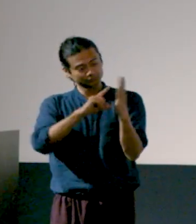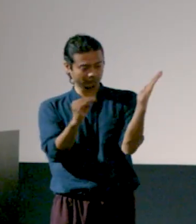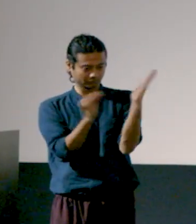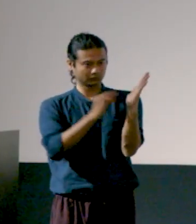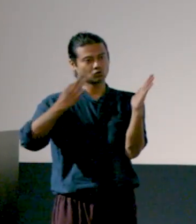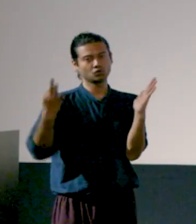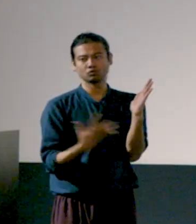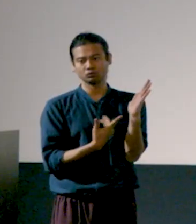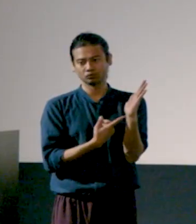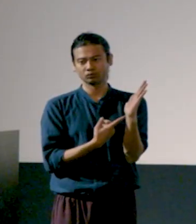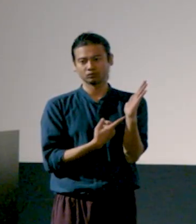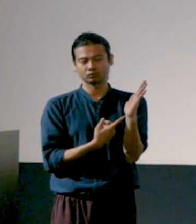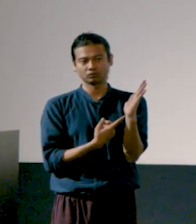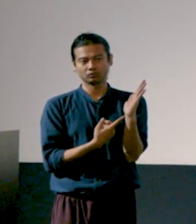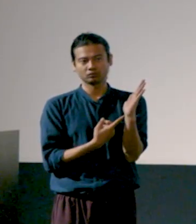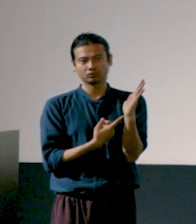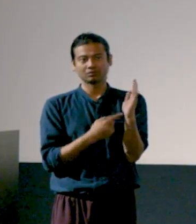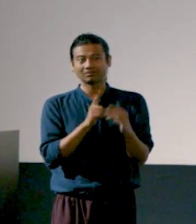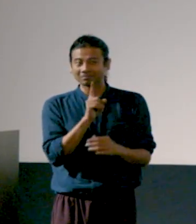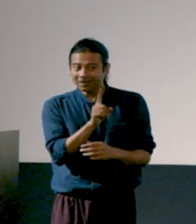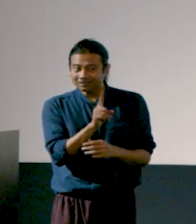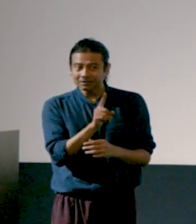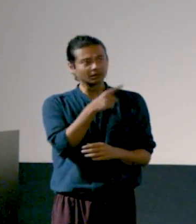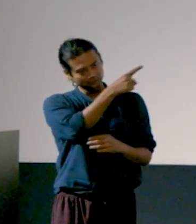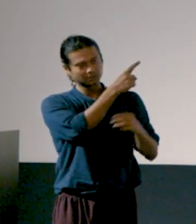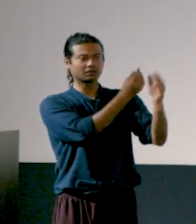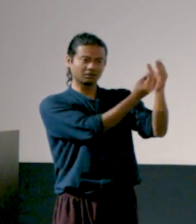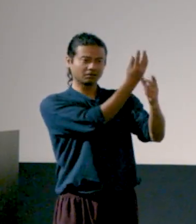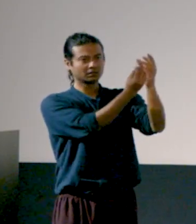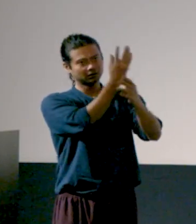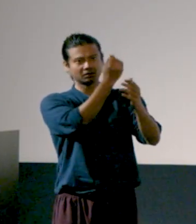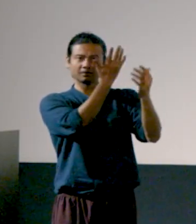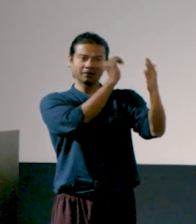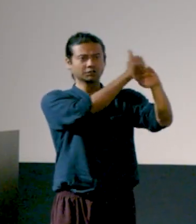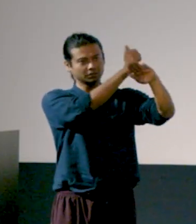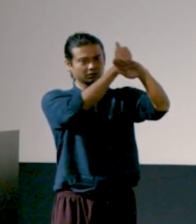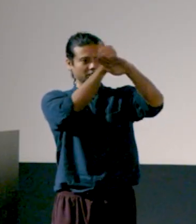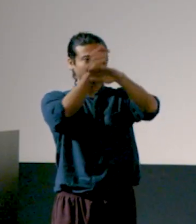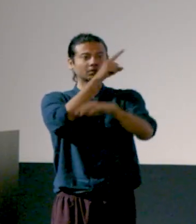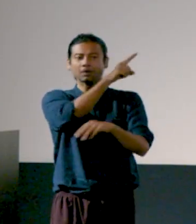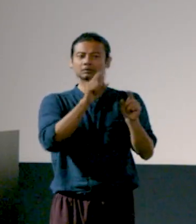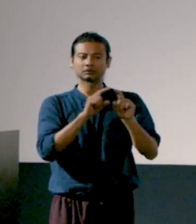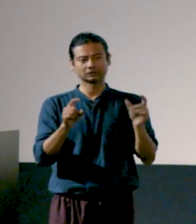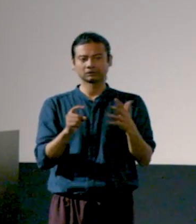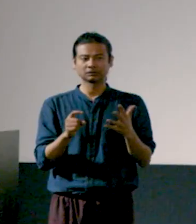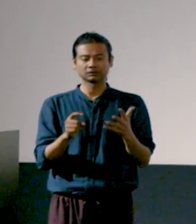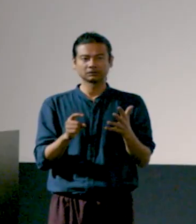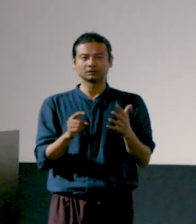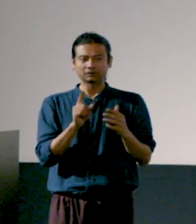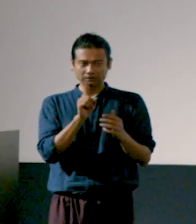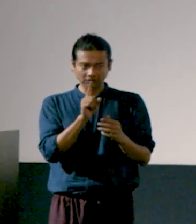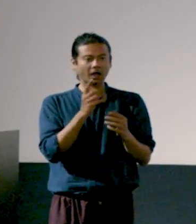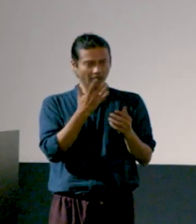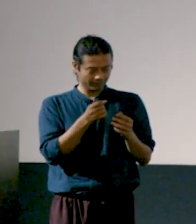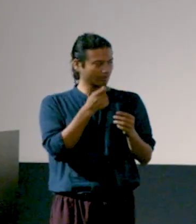policy, there are couple of issues, lacunas. In that, this policy is open